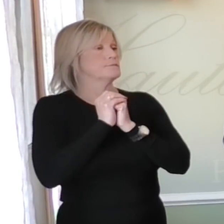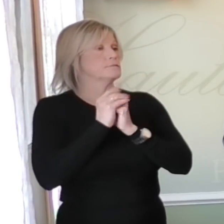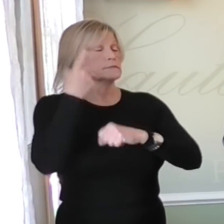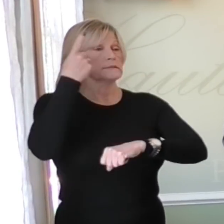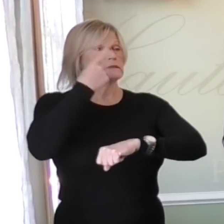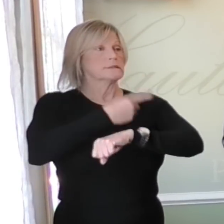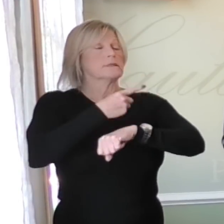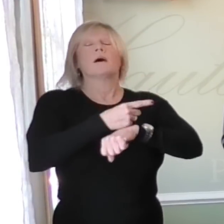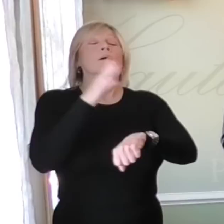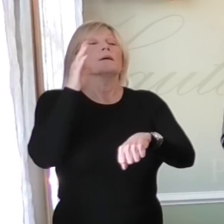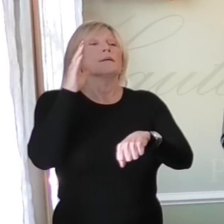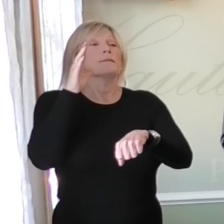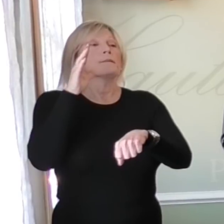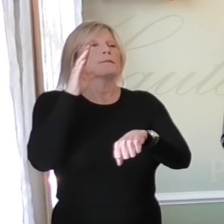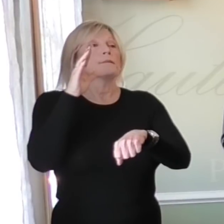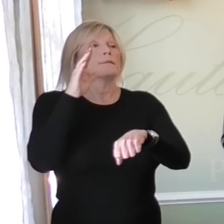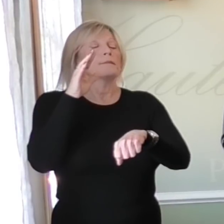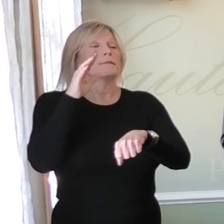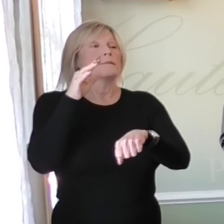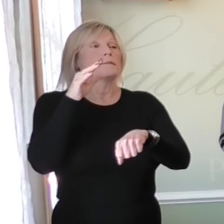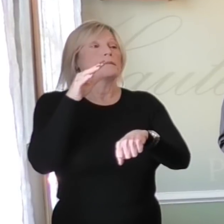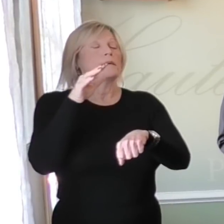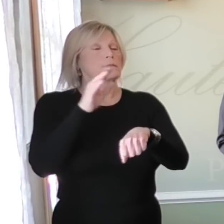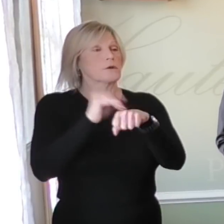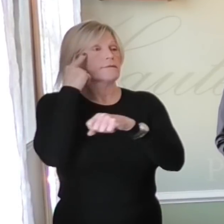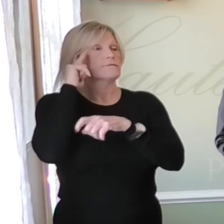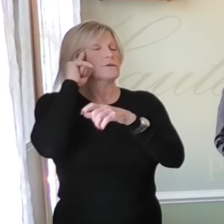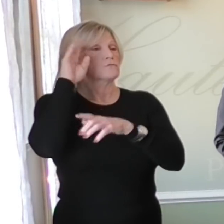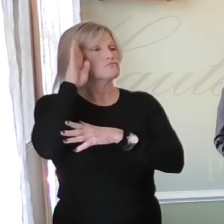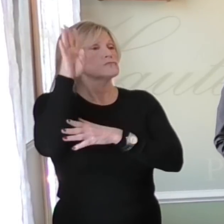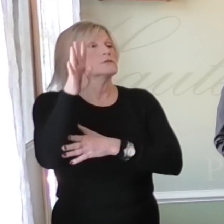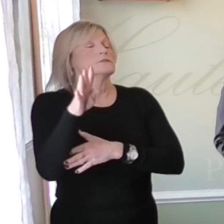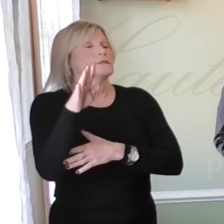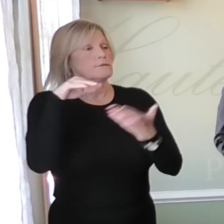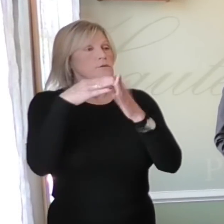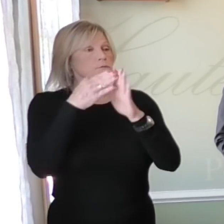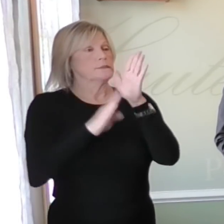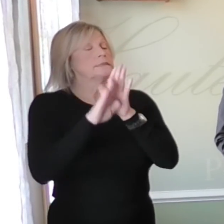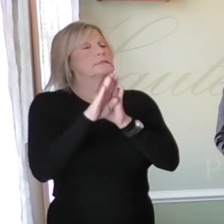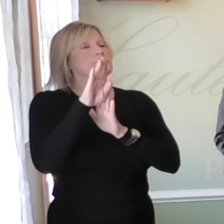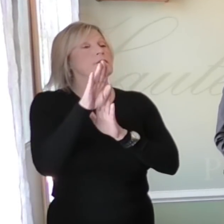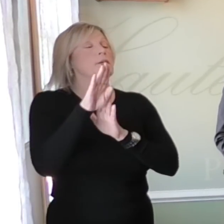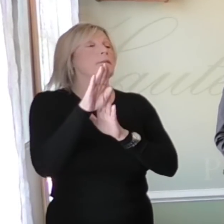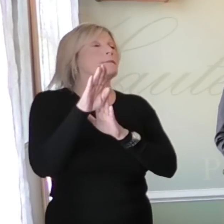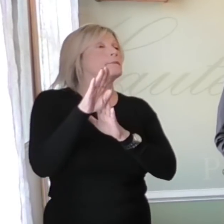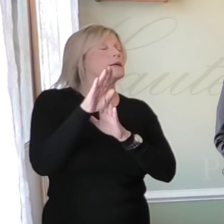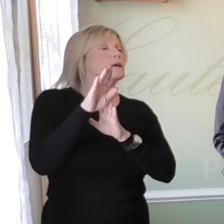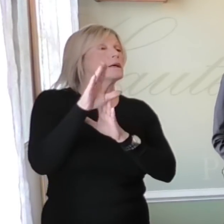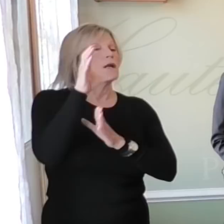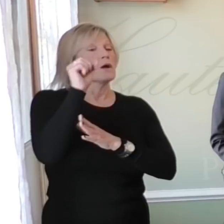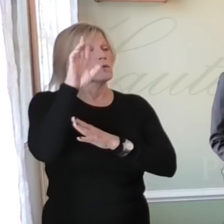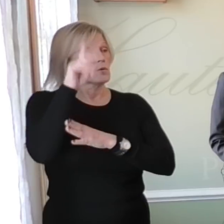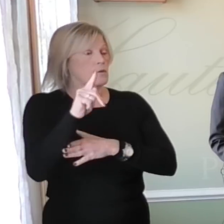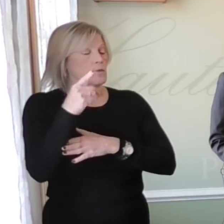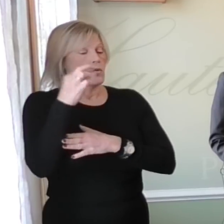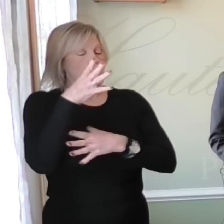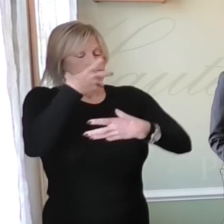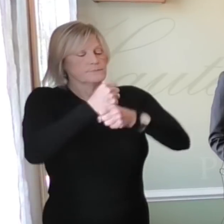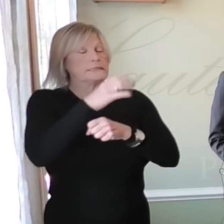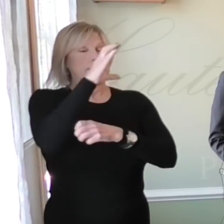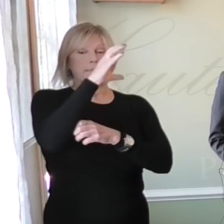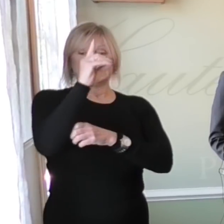I'm calling for the creation of a Community Development Corporation, or a CDC,